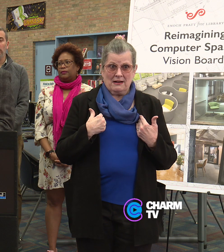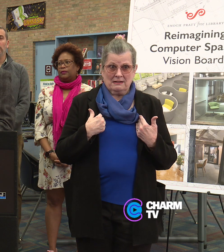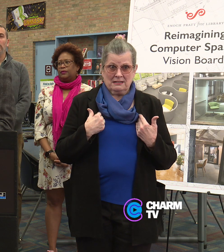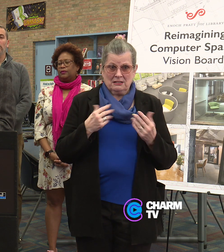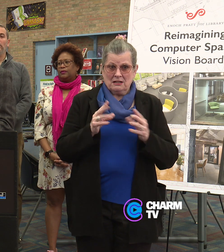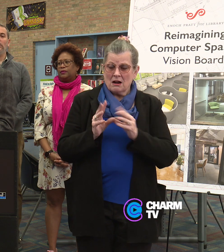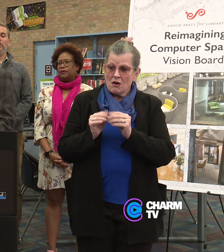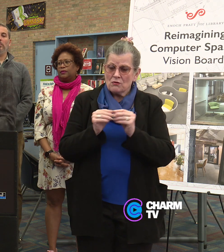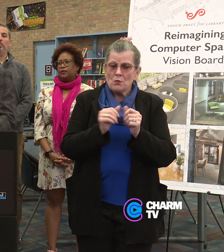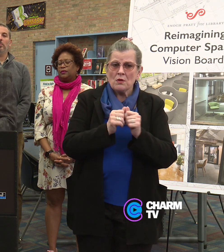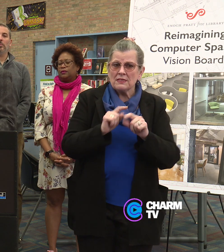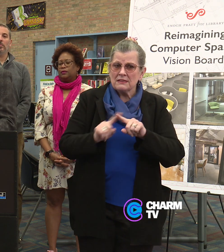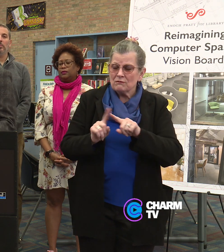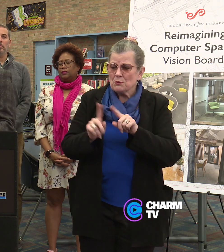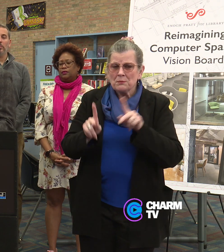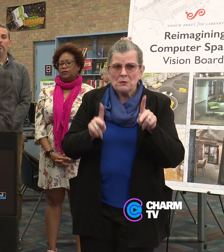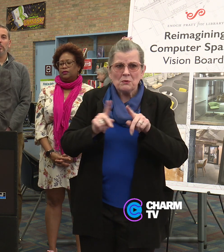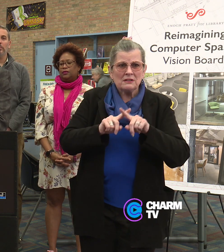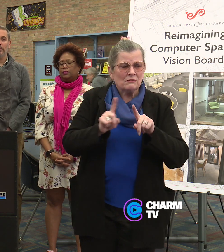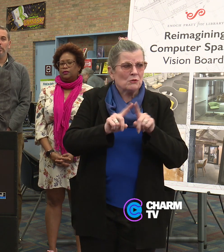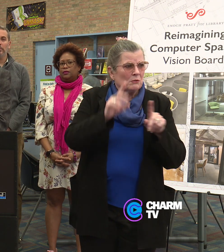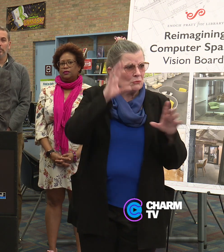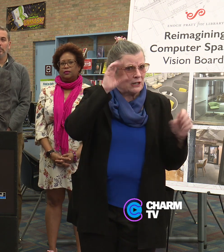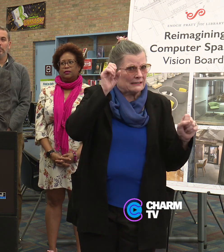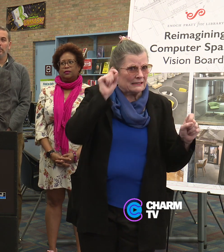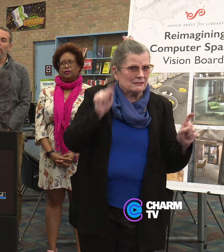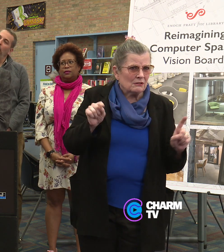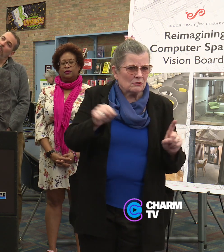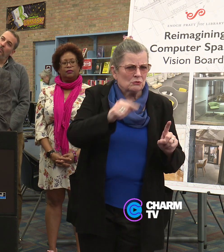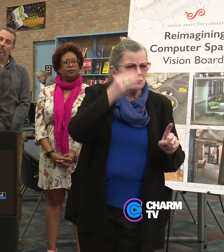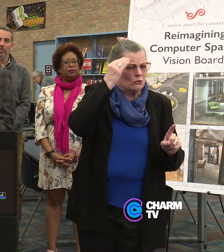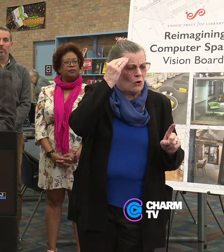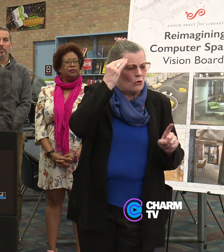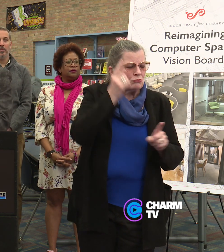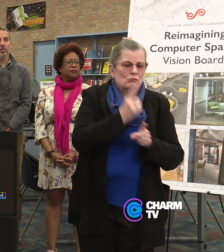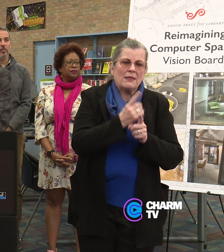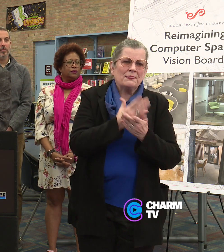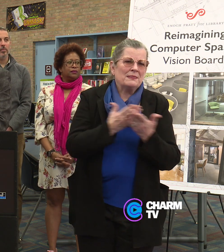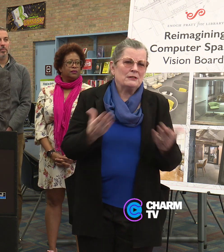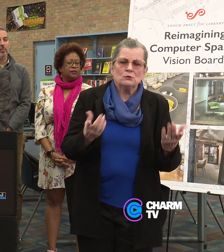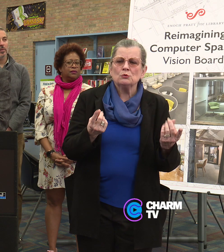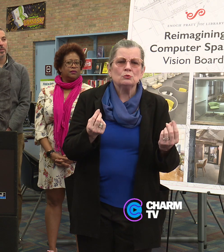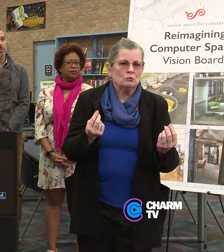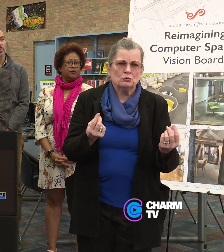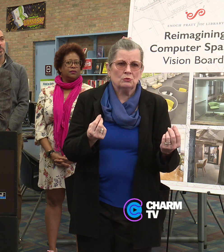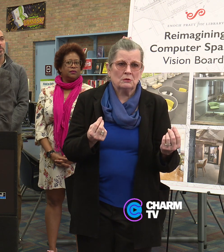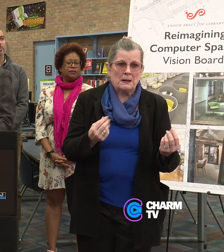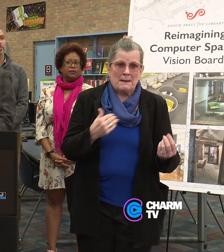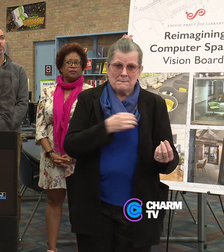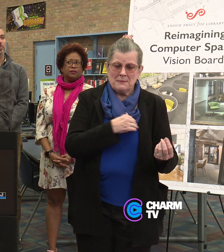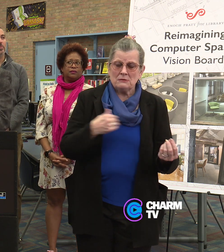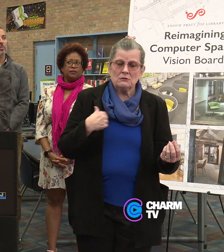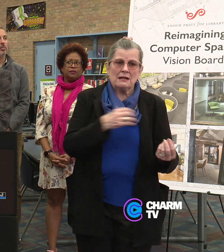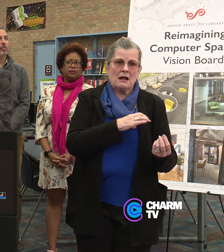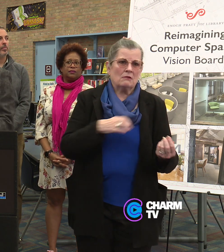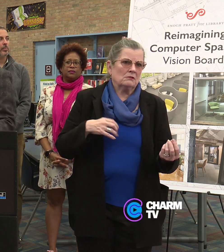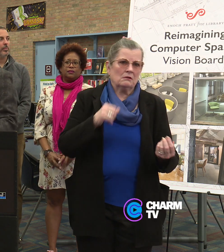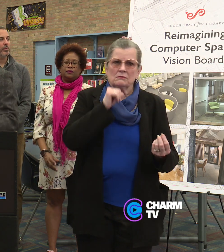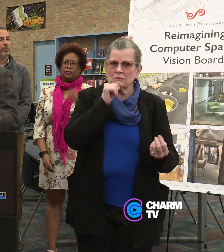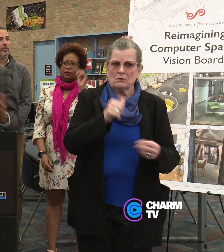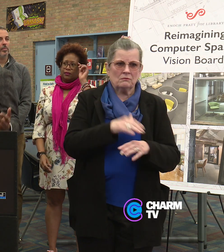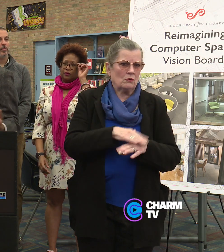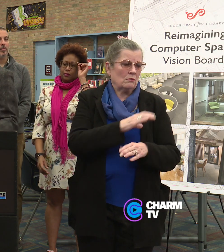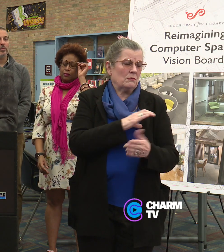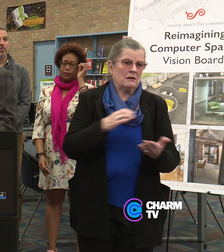the president, we did that because we know it's the right thing to do, right? Other members of the council obviously are not on the board of estimates. They